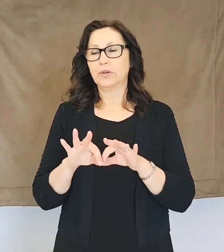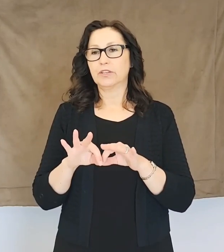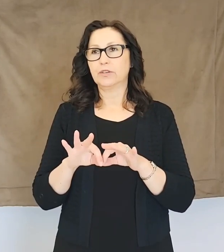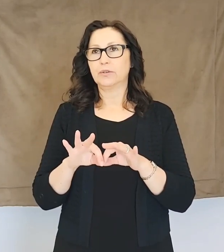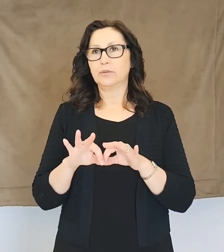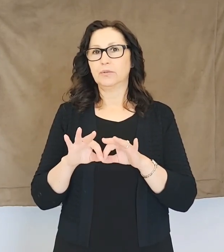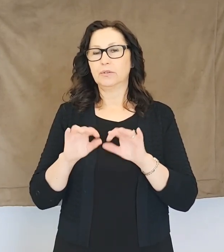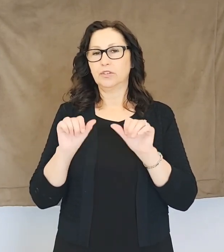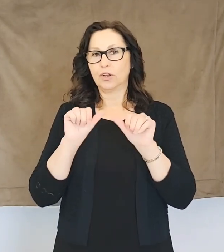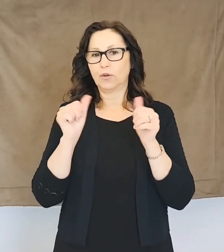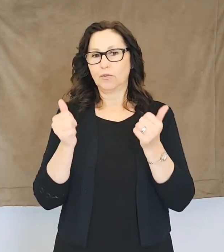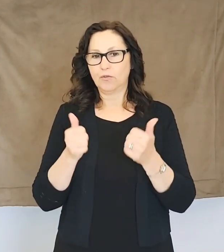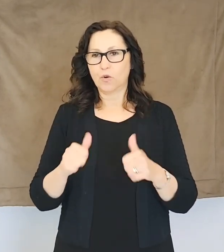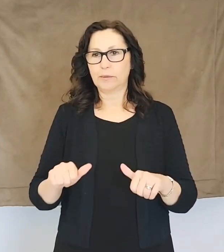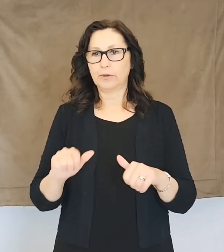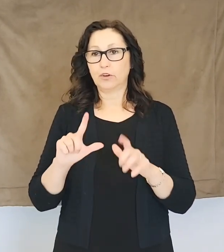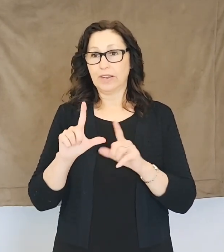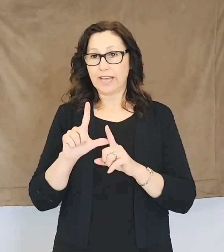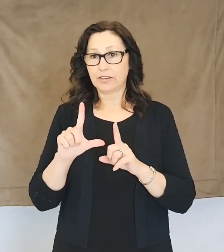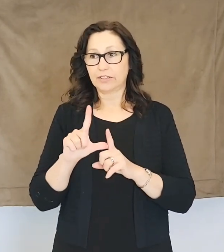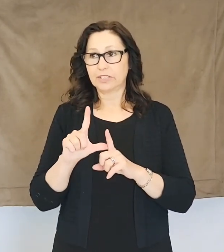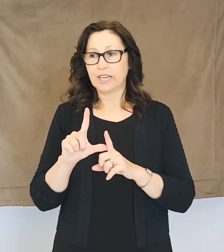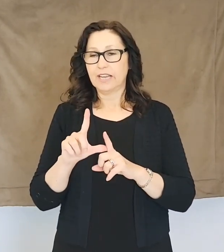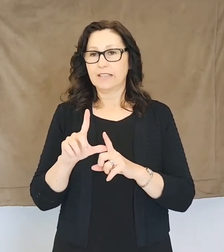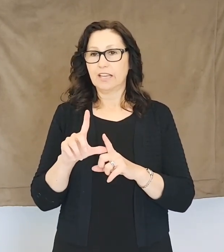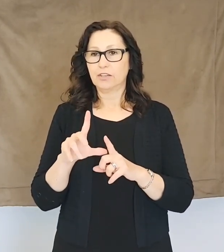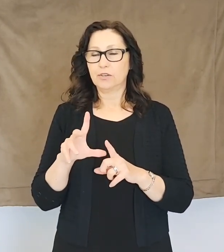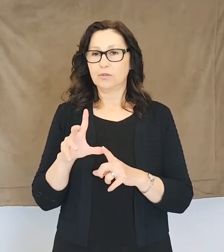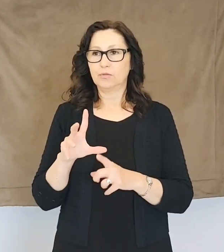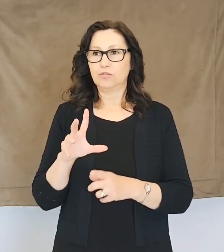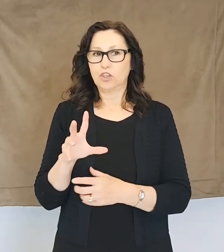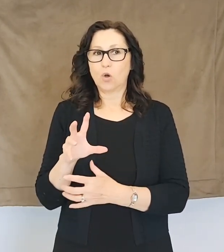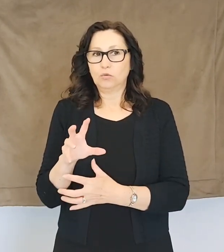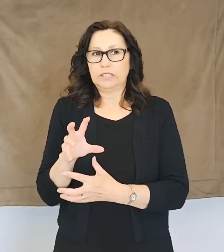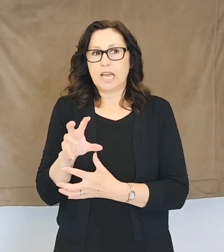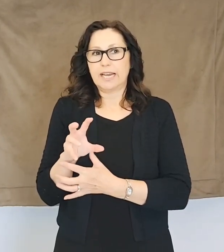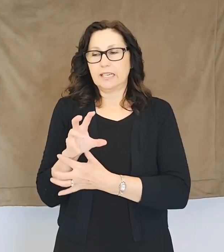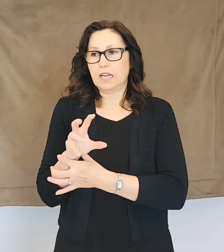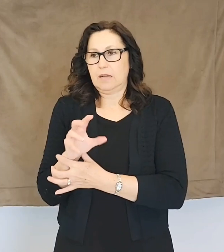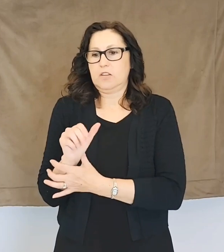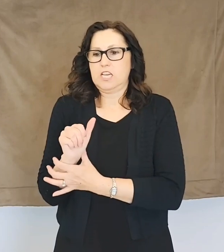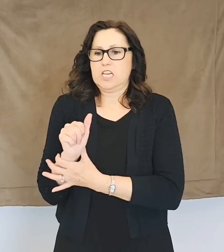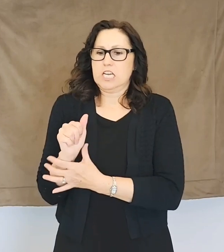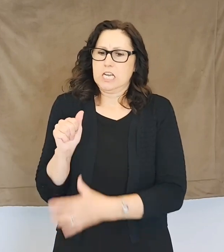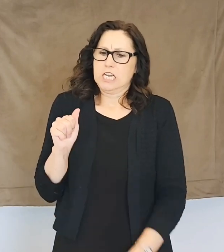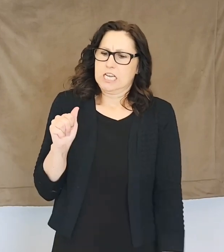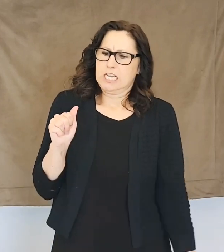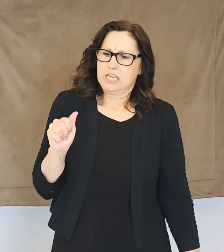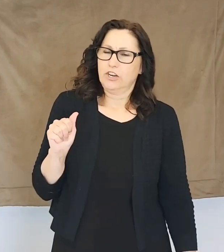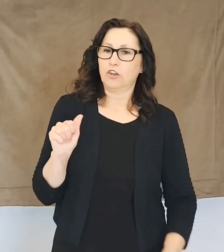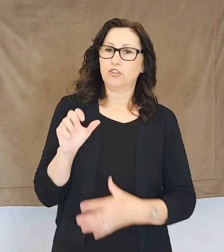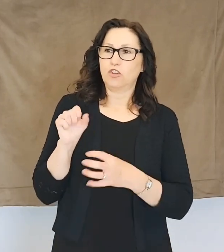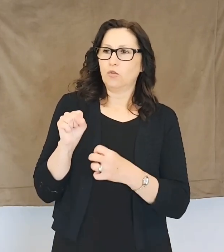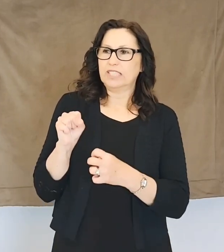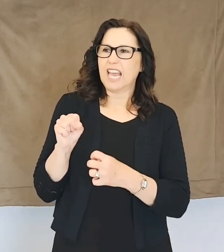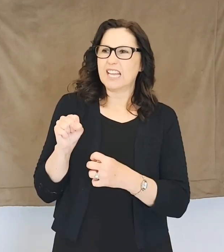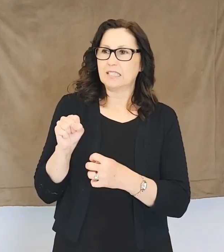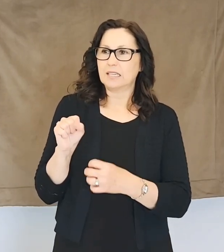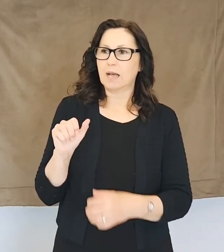when you know, form your letters that you don't tighten up, like, you know, you don't tense up